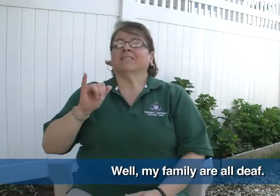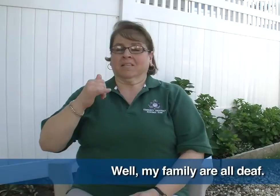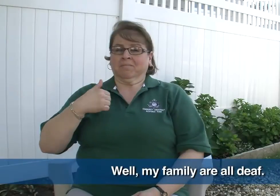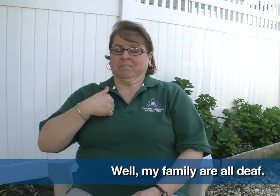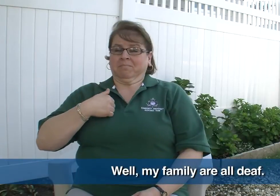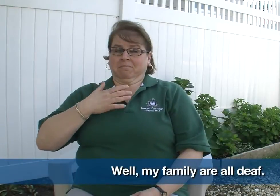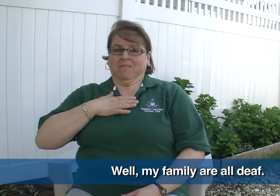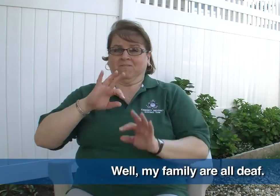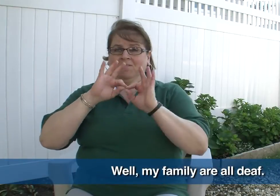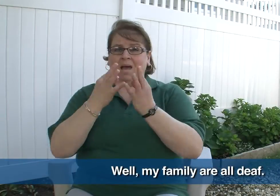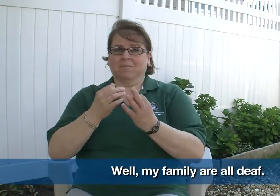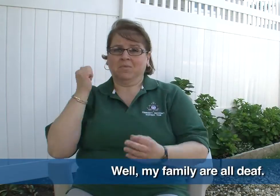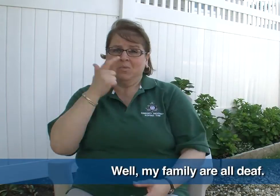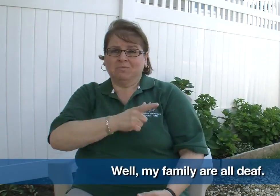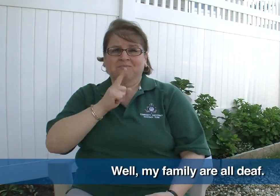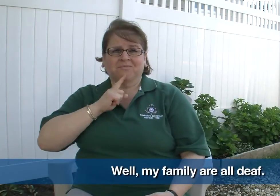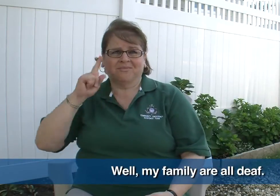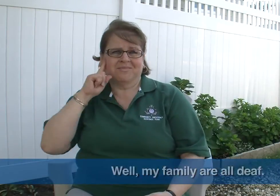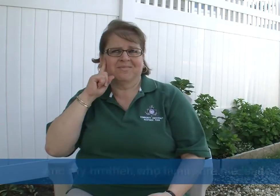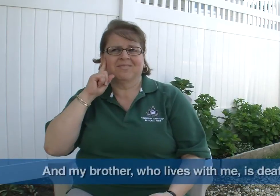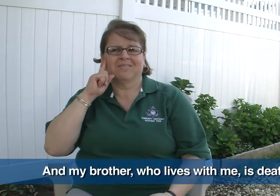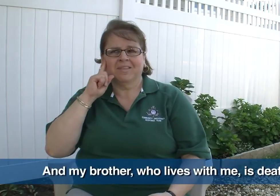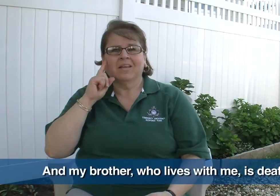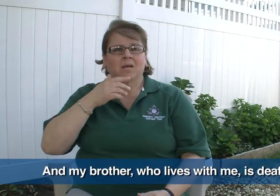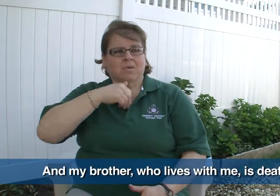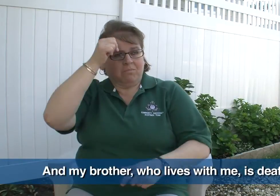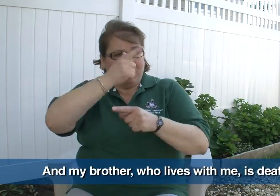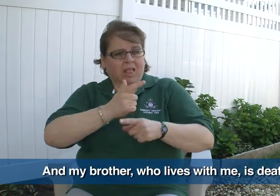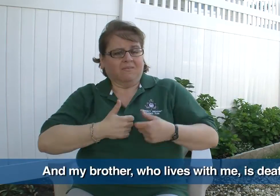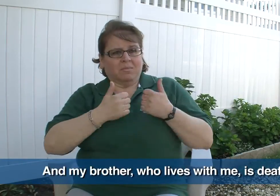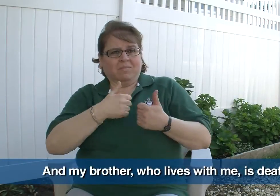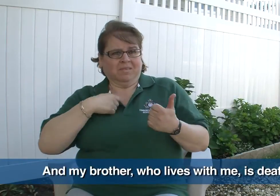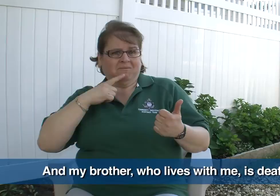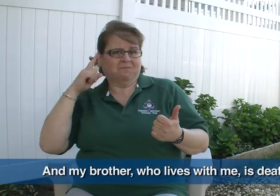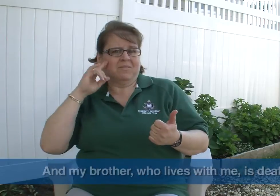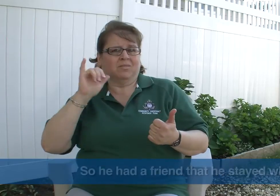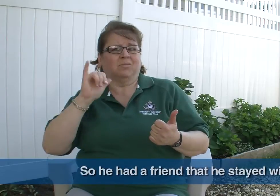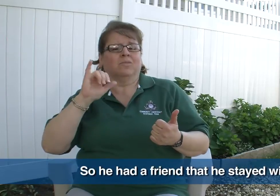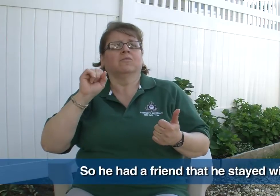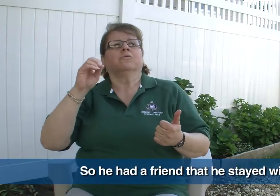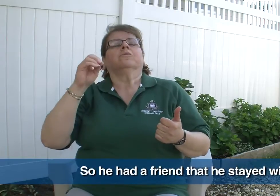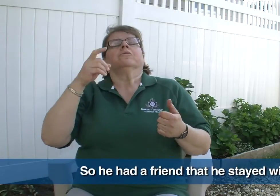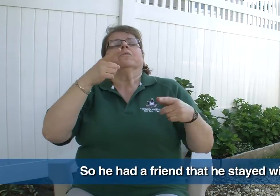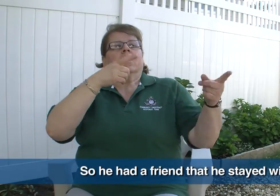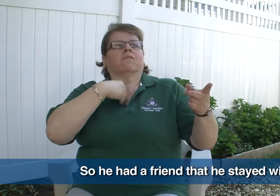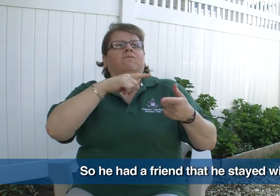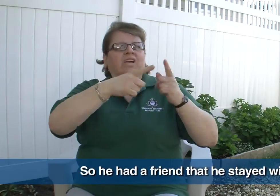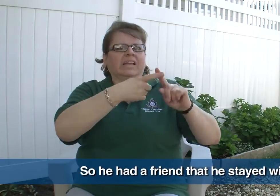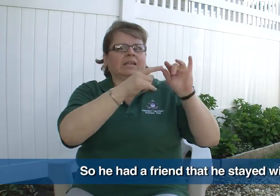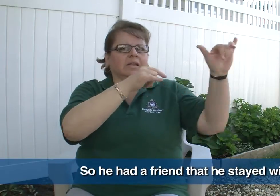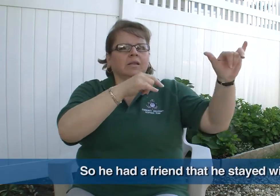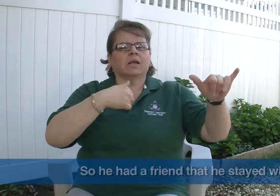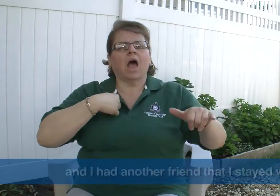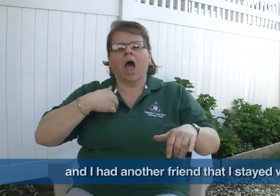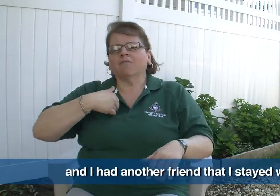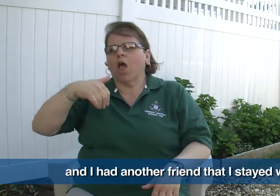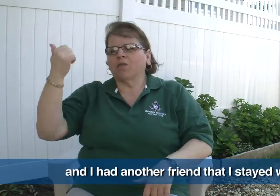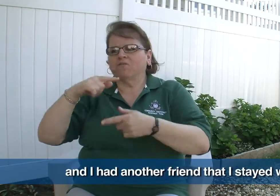Well, my family are all deaf, and my brother who lives with me is deaf as well. So he had a friend that he stayed with, and I had another friend